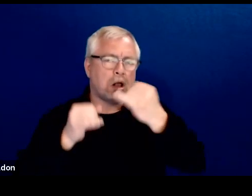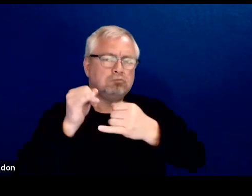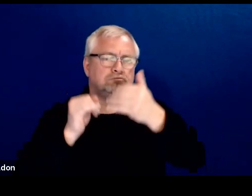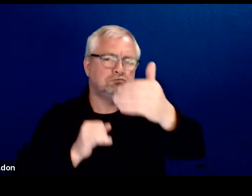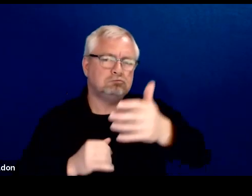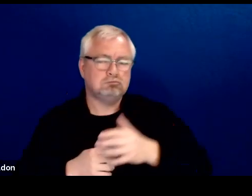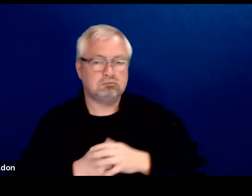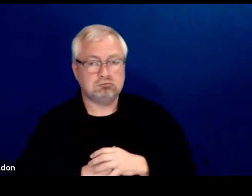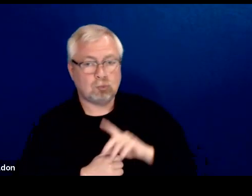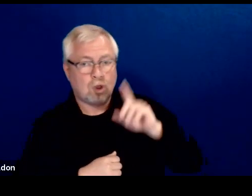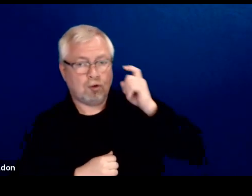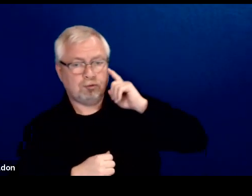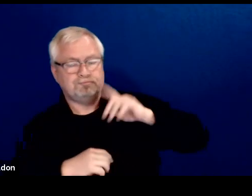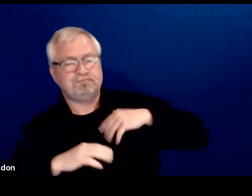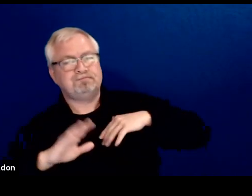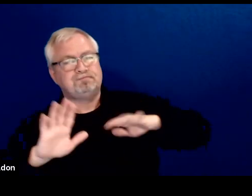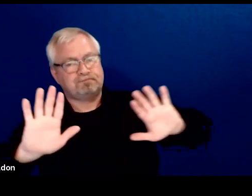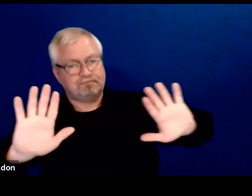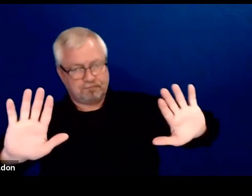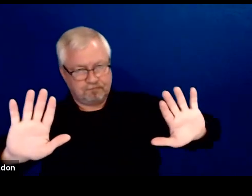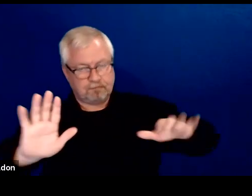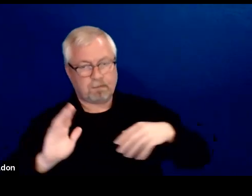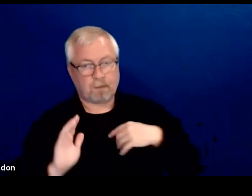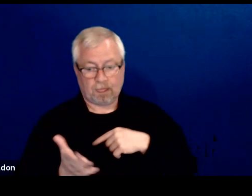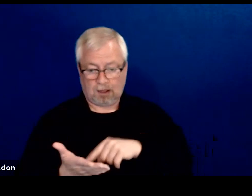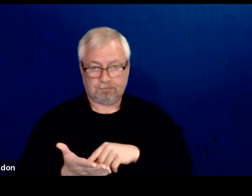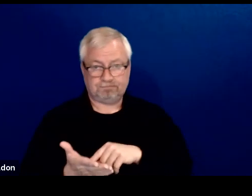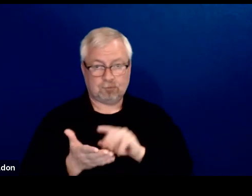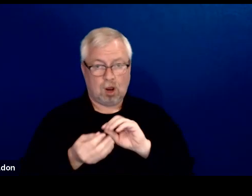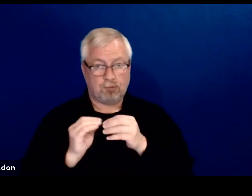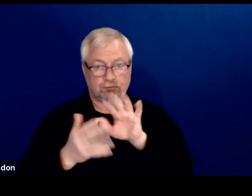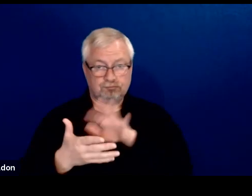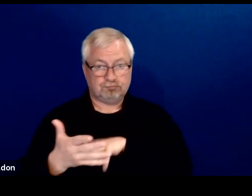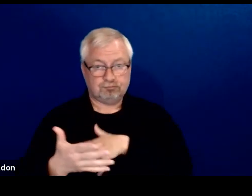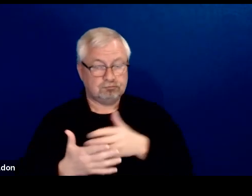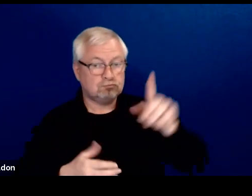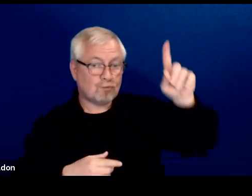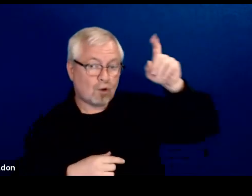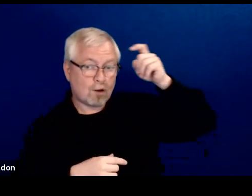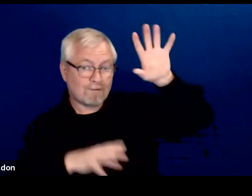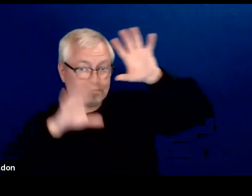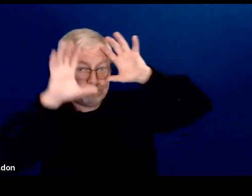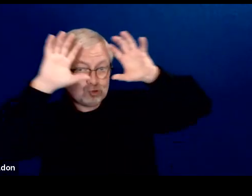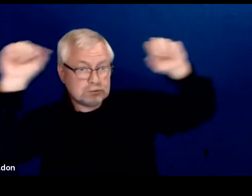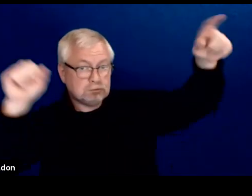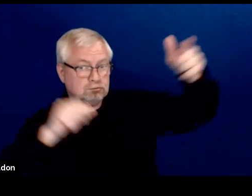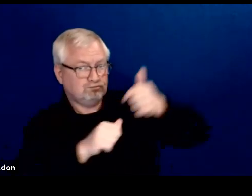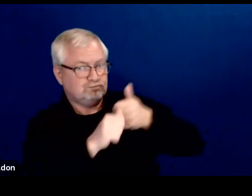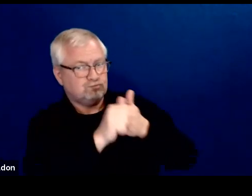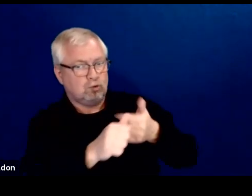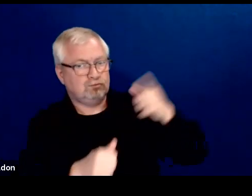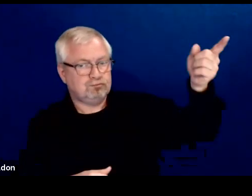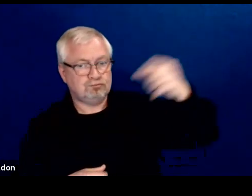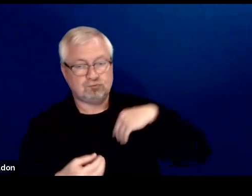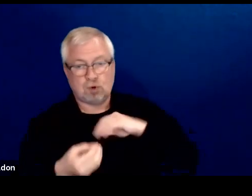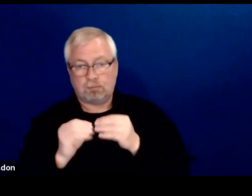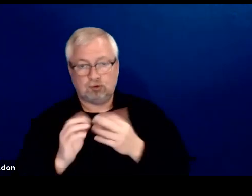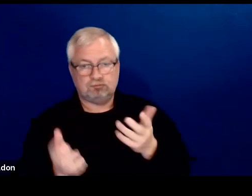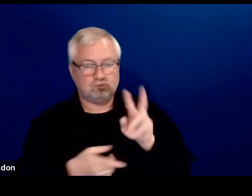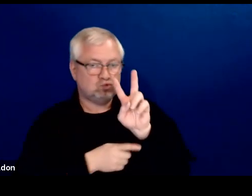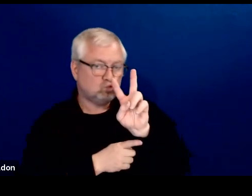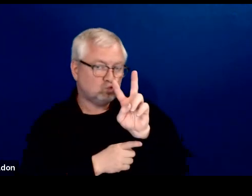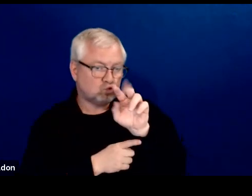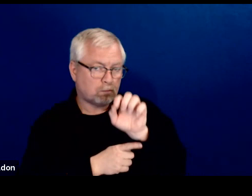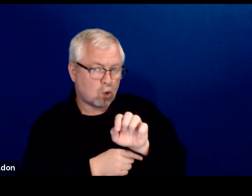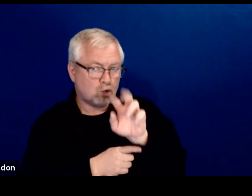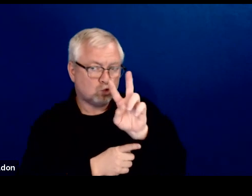keep in mind when the president finally decided that we were going to go all out on this, the numbers they used that day was 2.2 million for the United States.